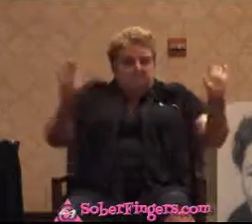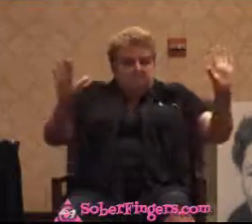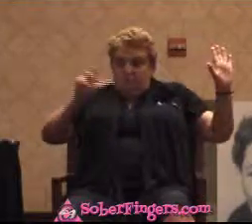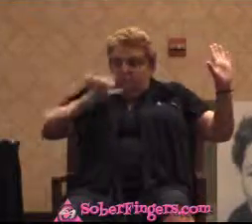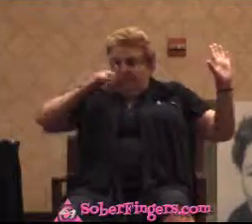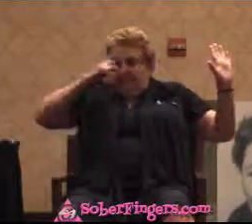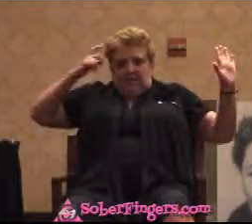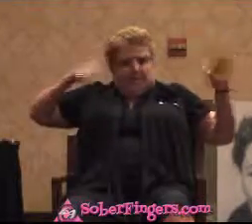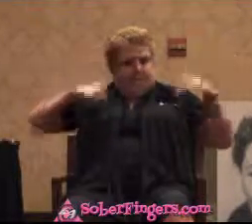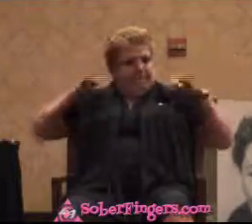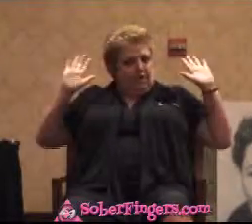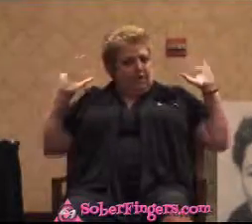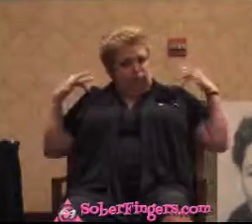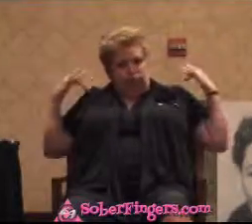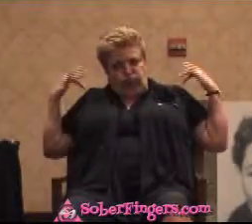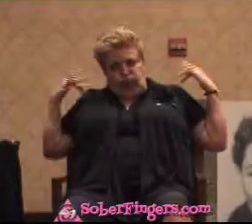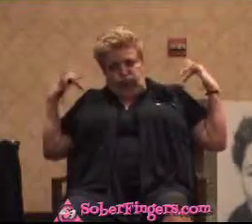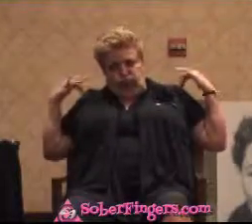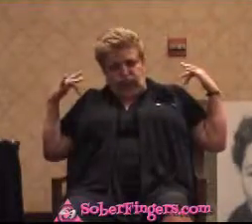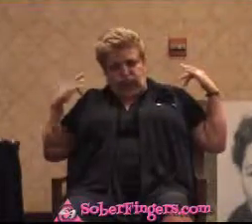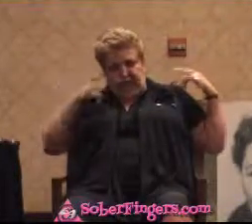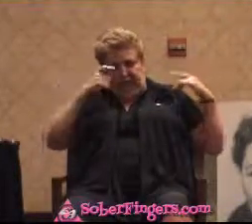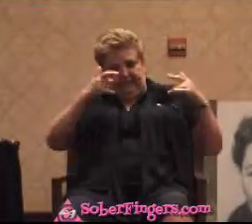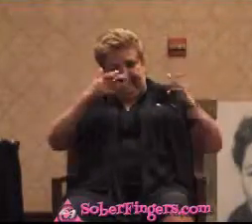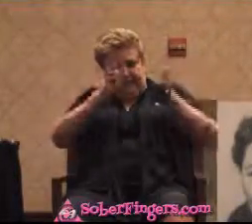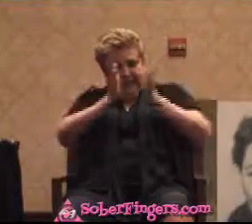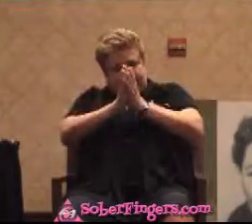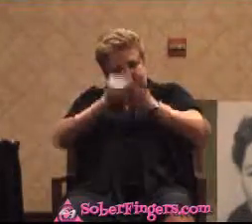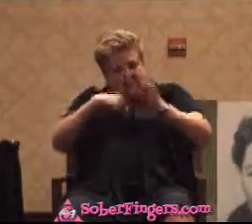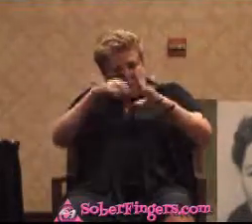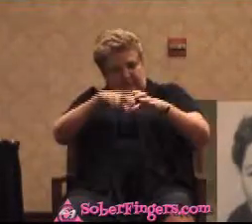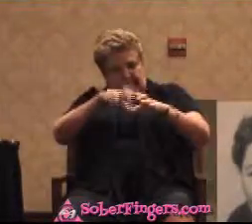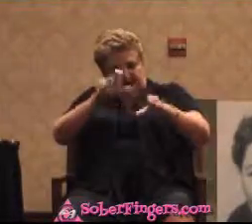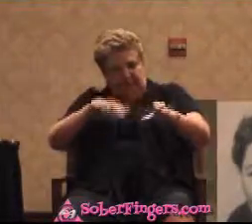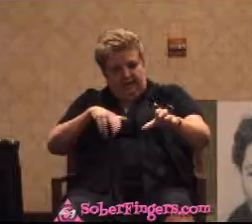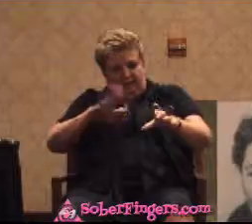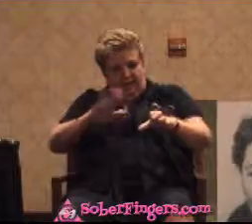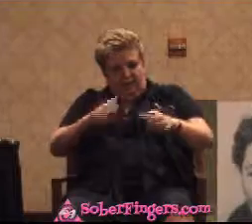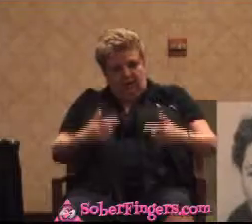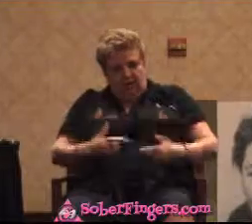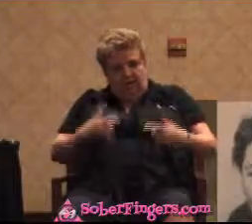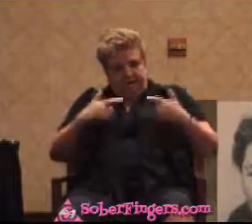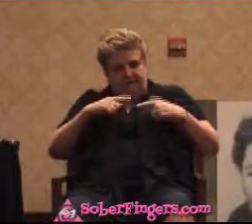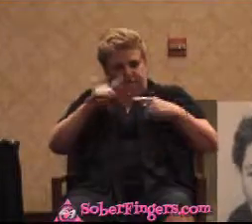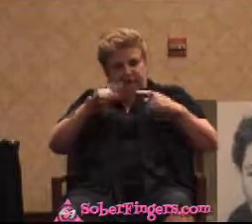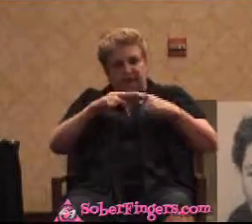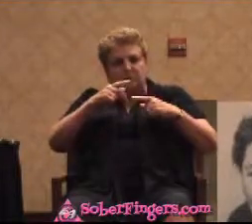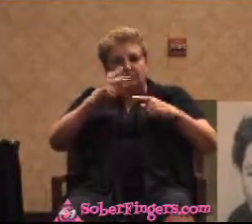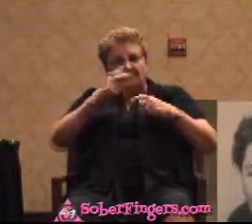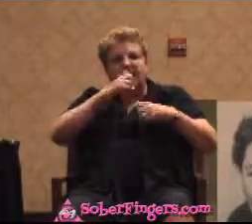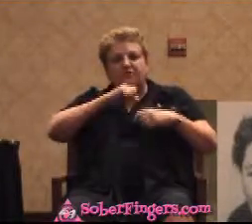done, because I was asked to step out of her and my son's life when I was 3 years sober.